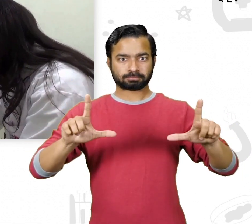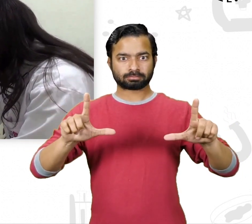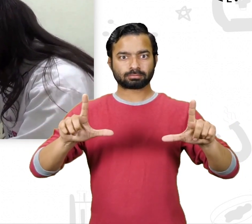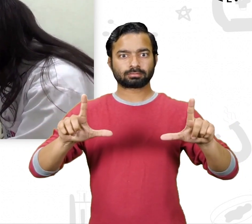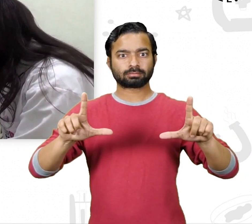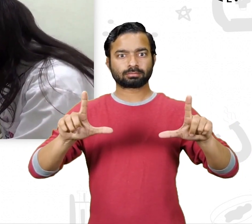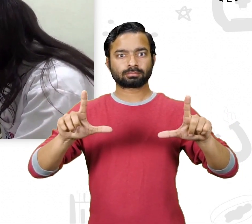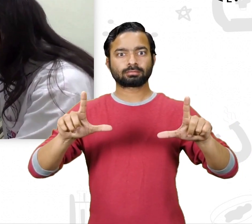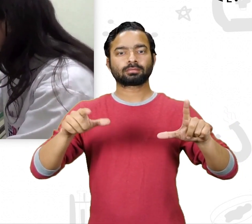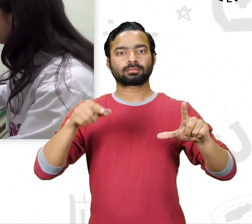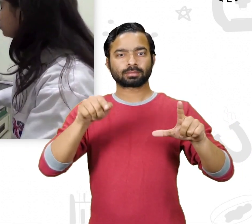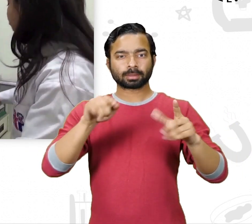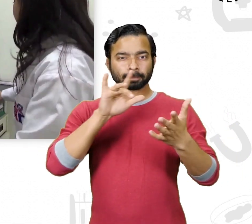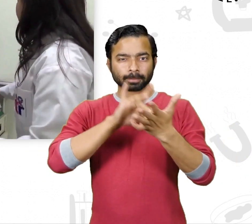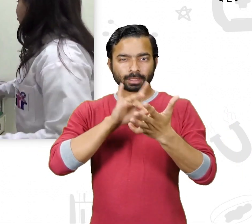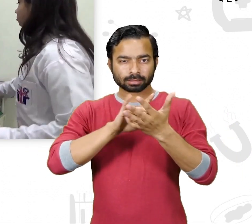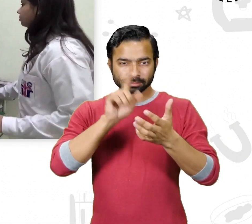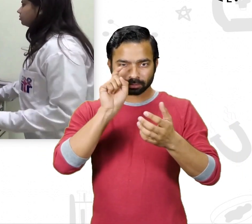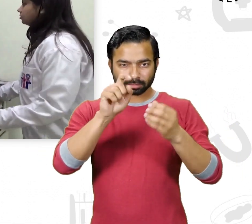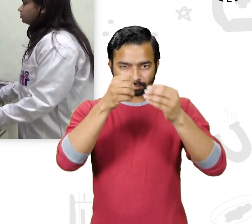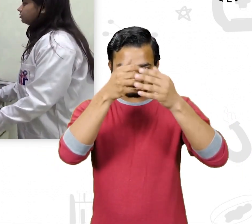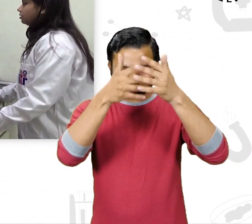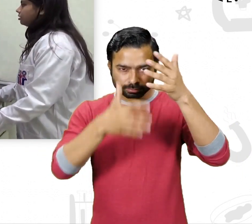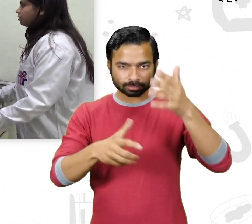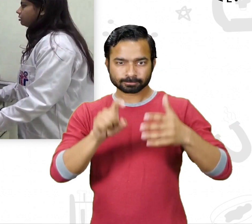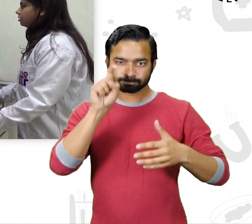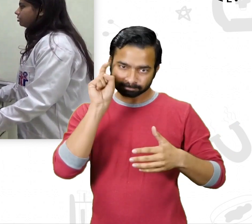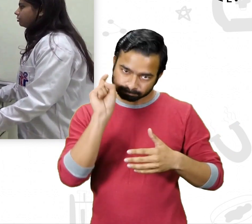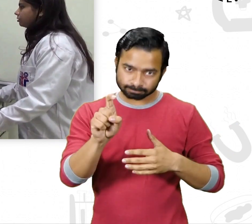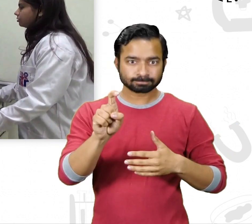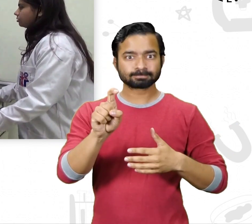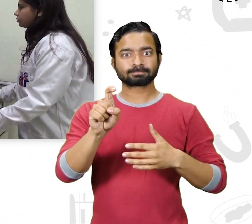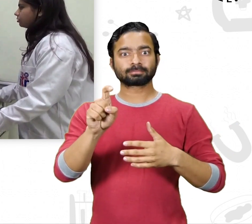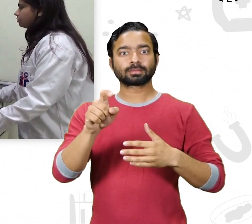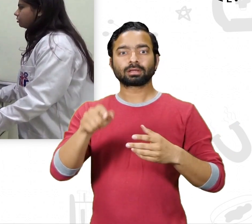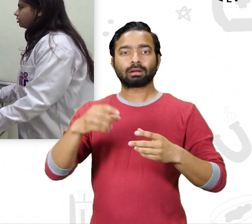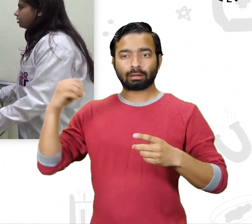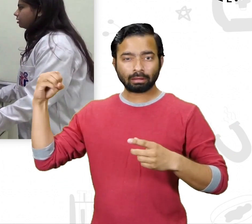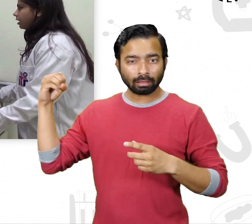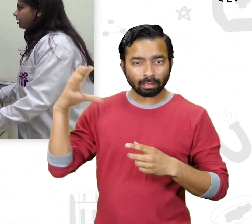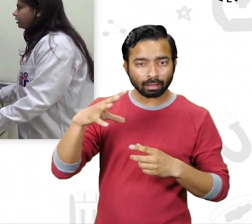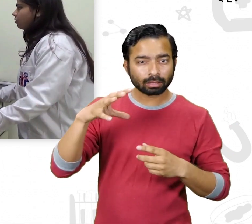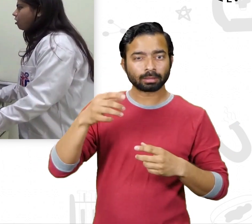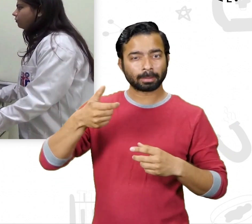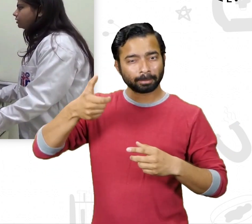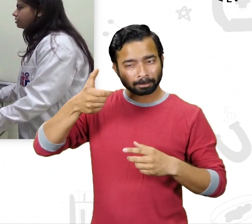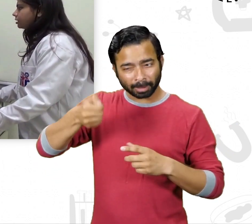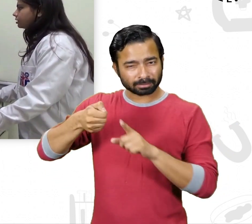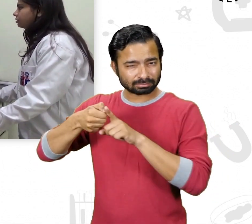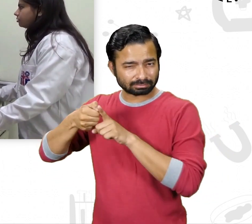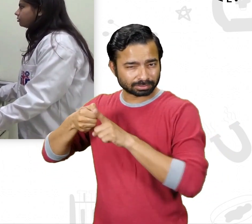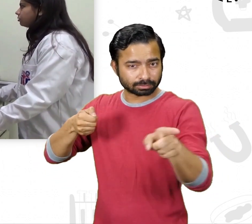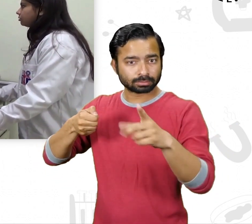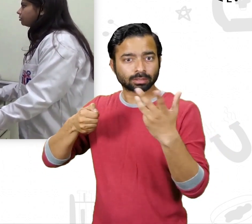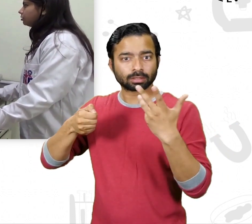I just focus the sample. and then off this